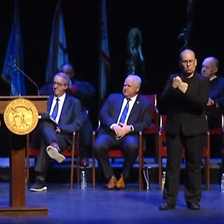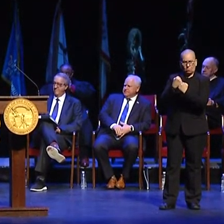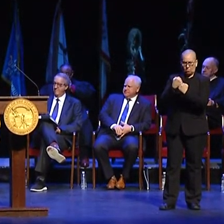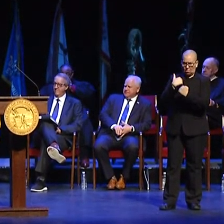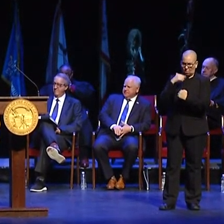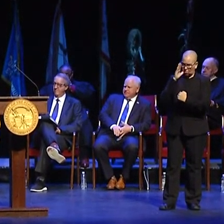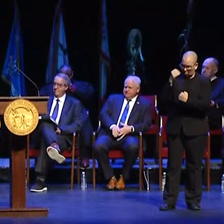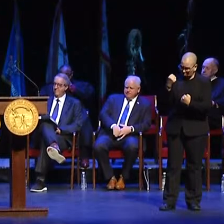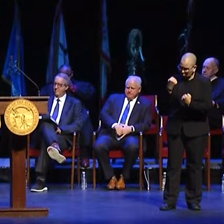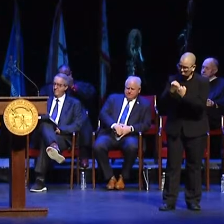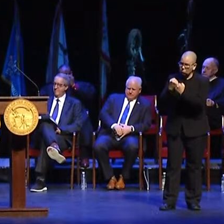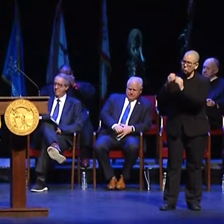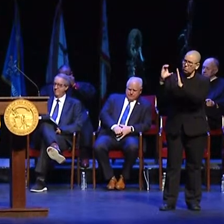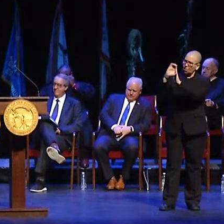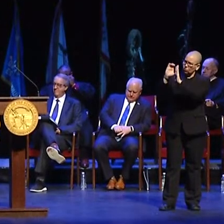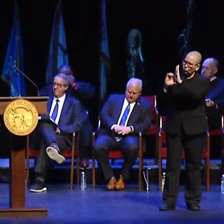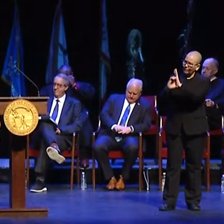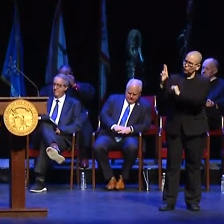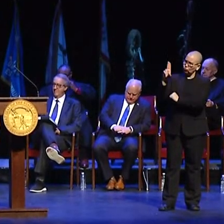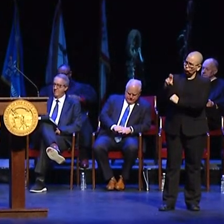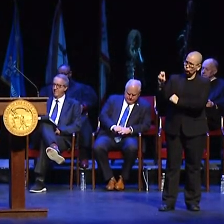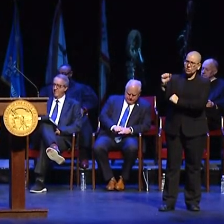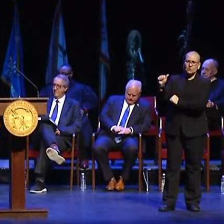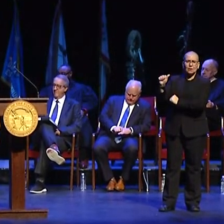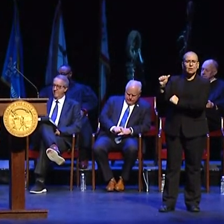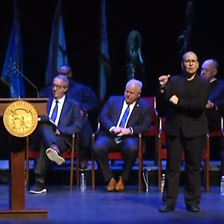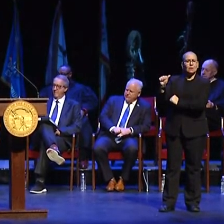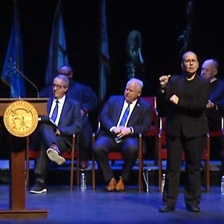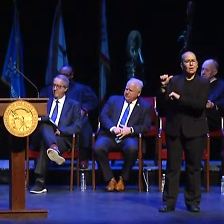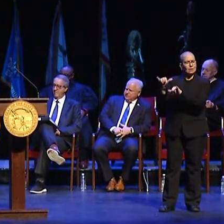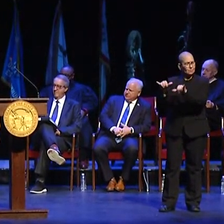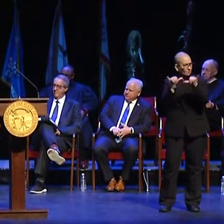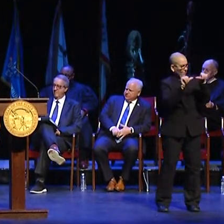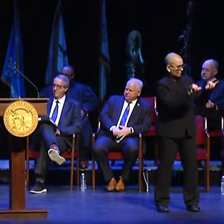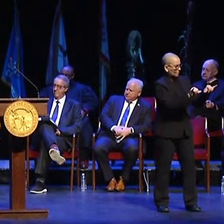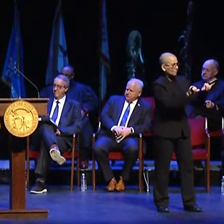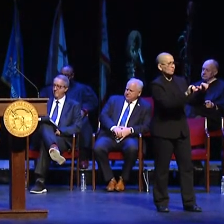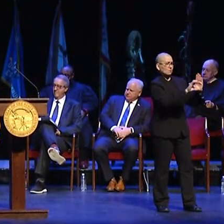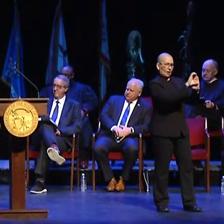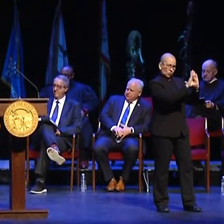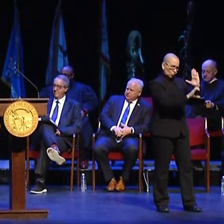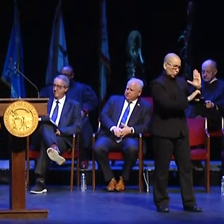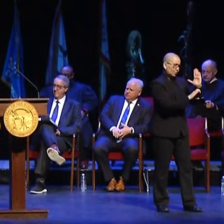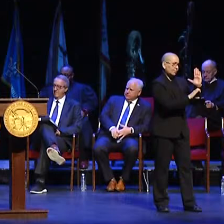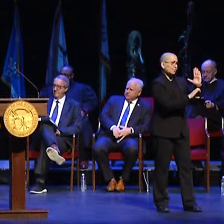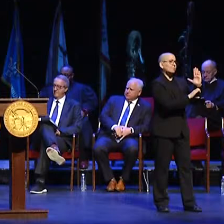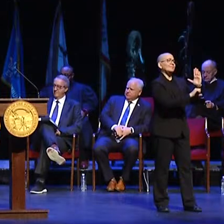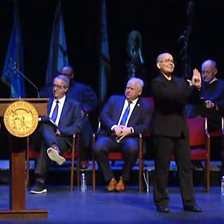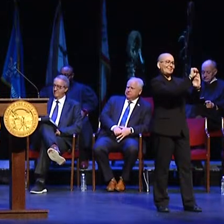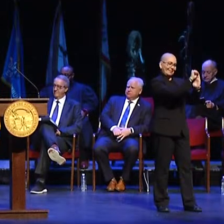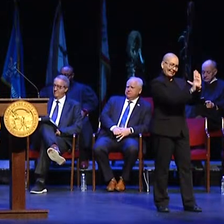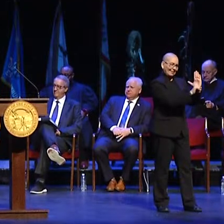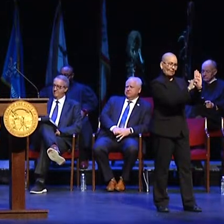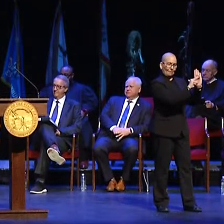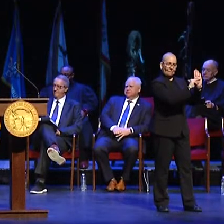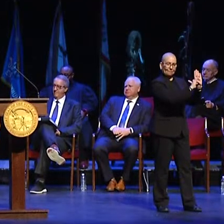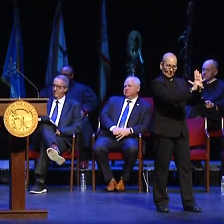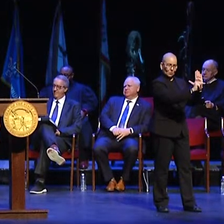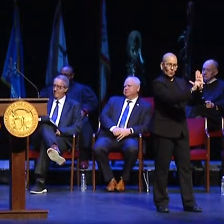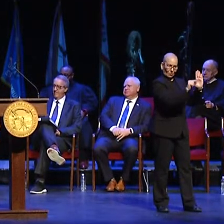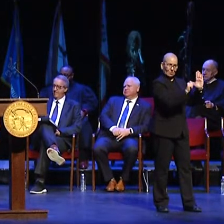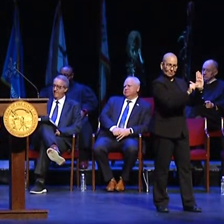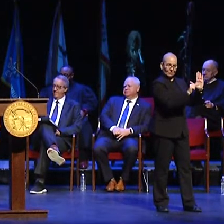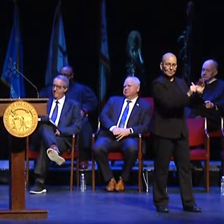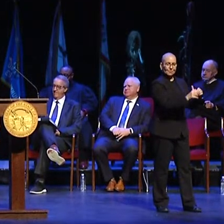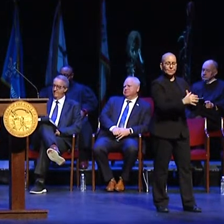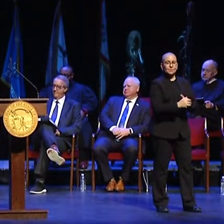of the United States. That I will support the Constitution of the United States. And the Constitution of the State of Minnesota. And the